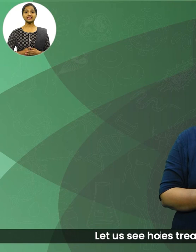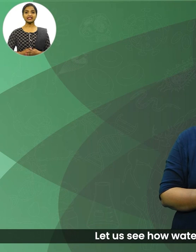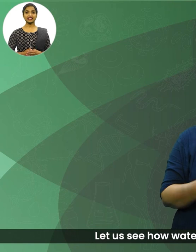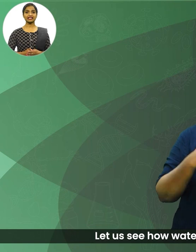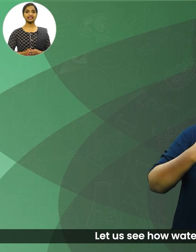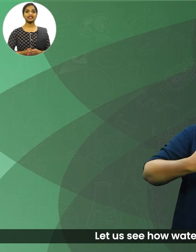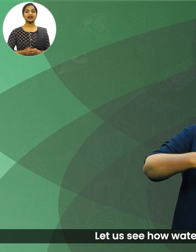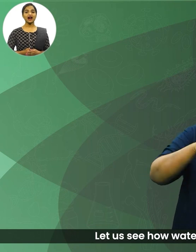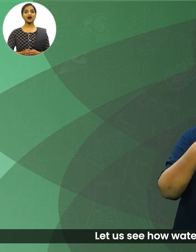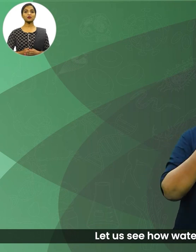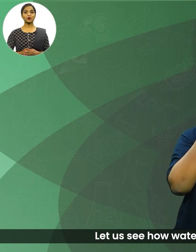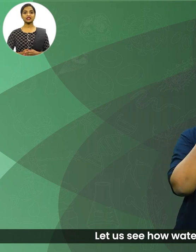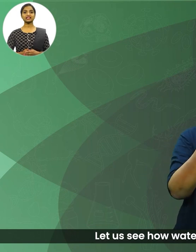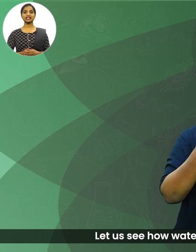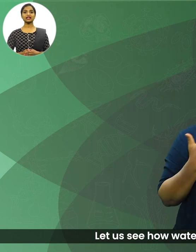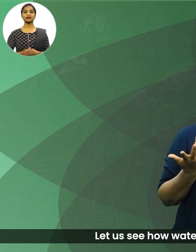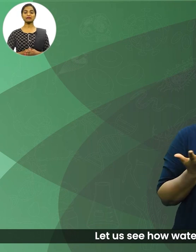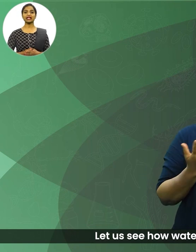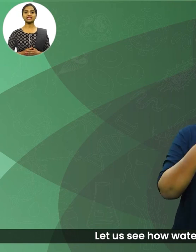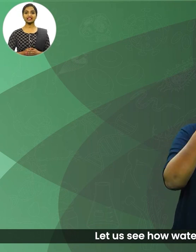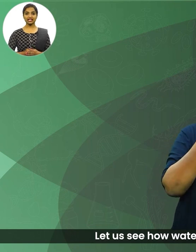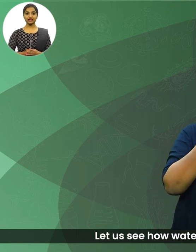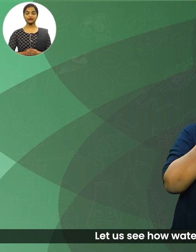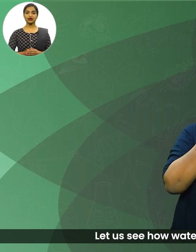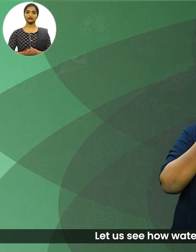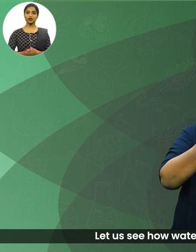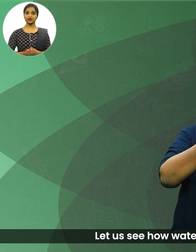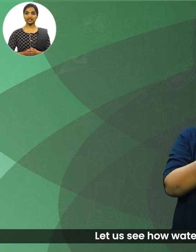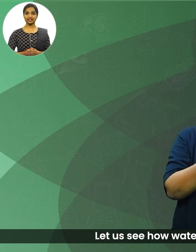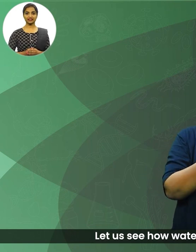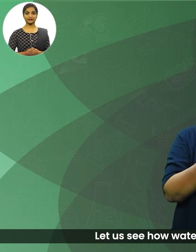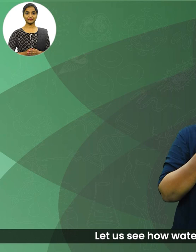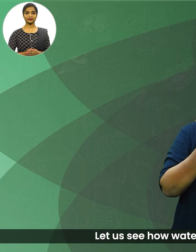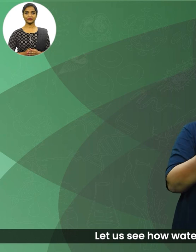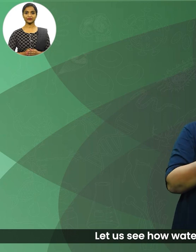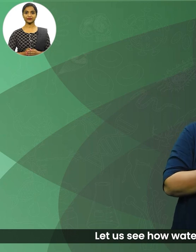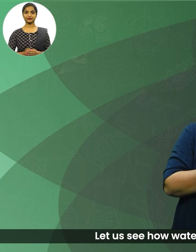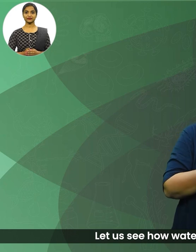Let us see how water can be made safe for drinking.